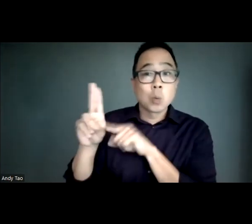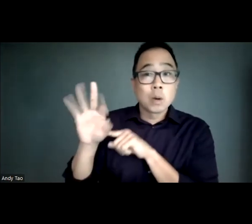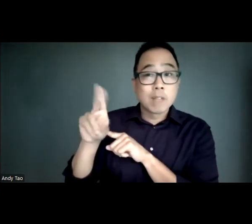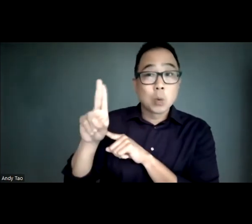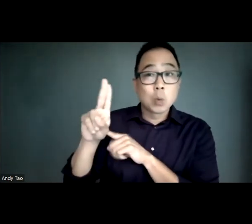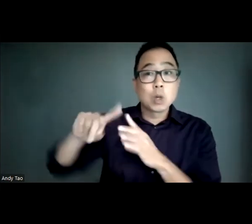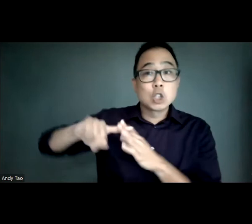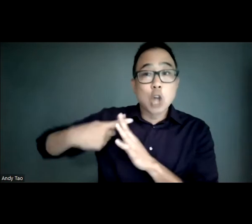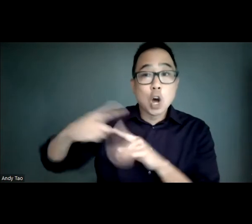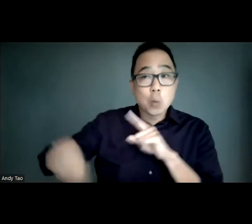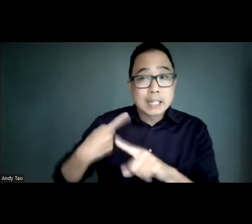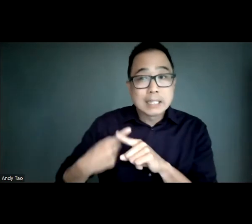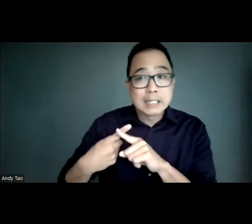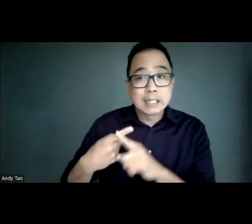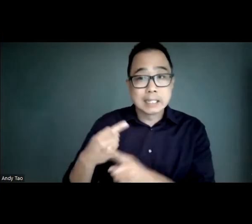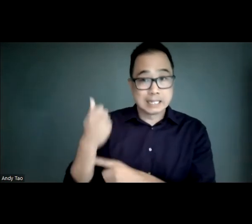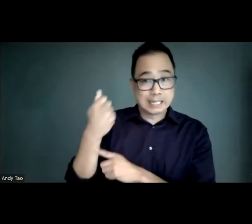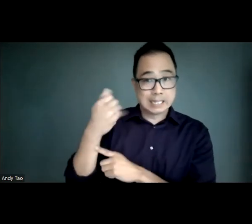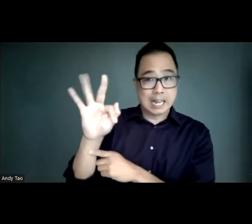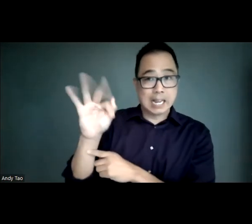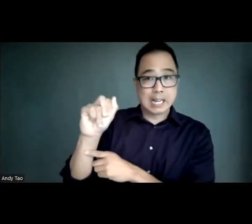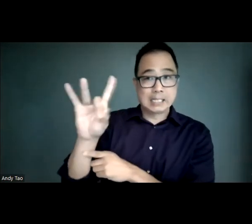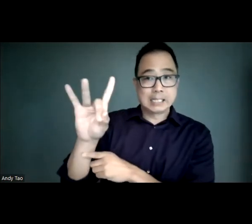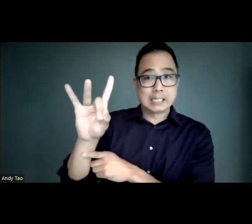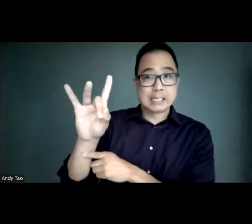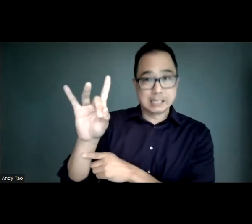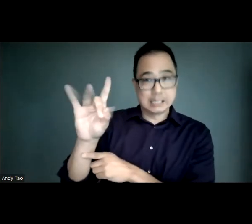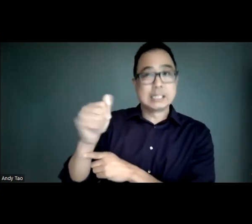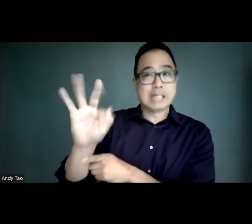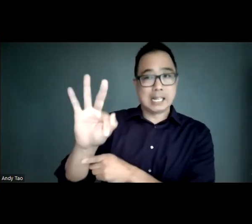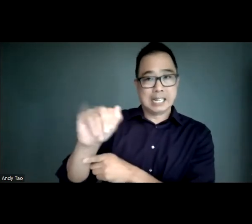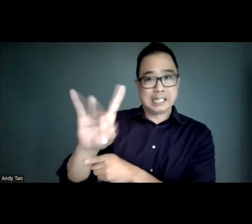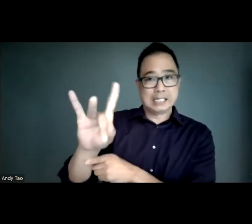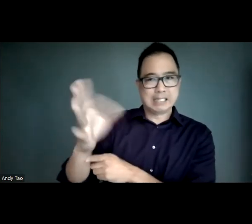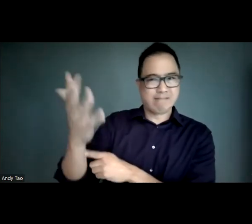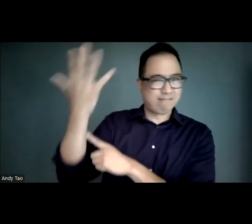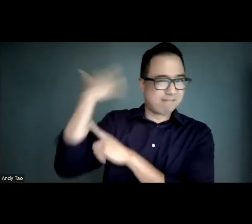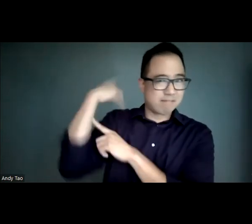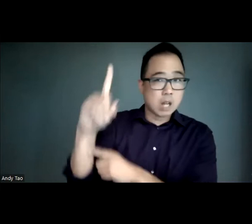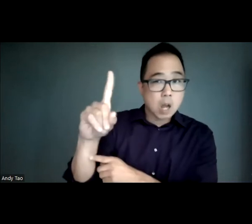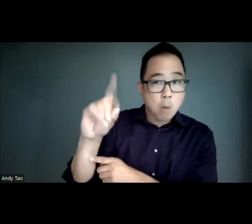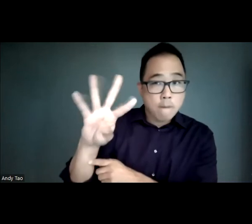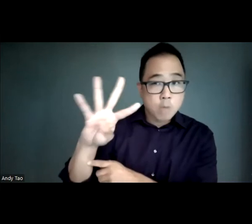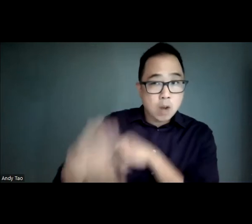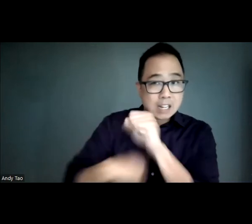Again, as history has shown us, when did the flu start? 1918?